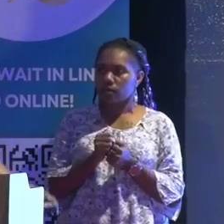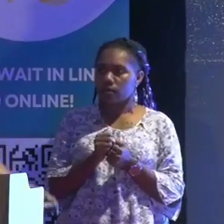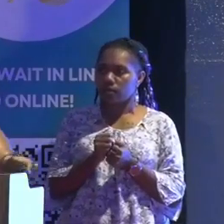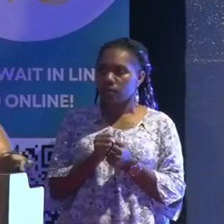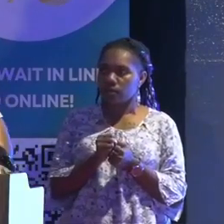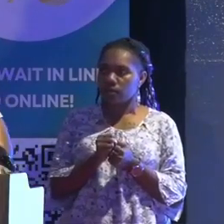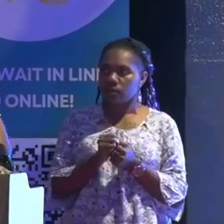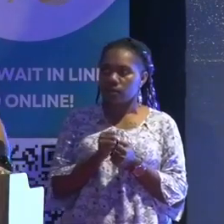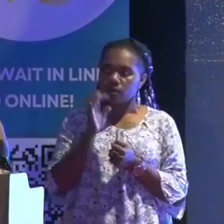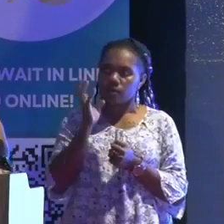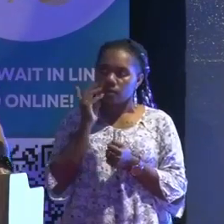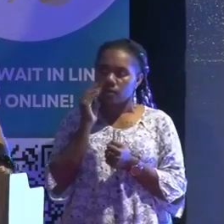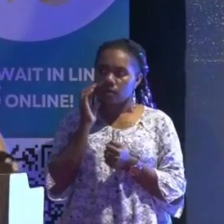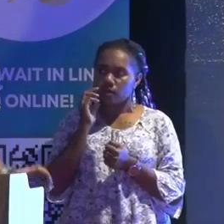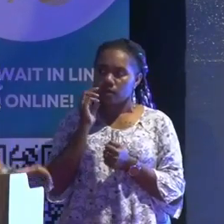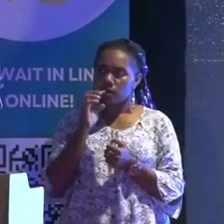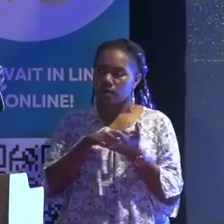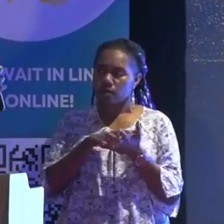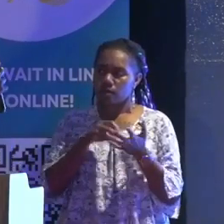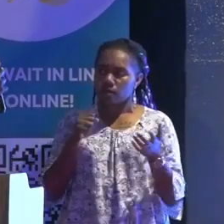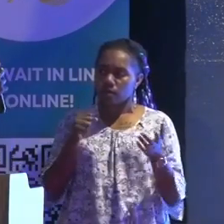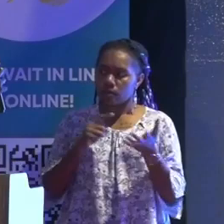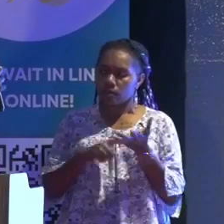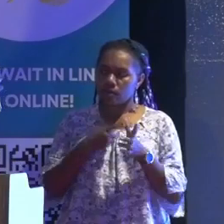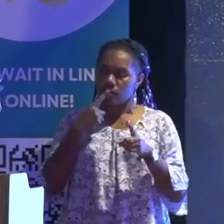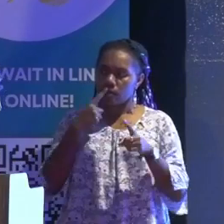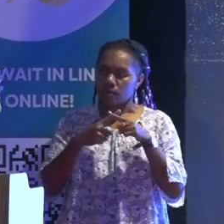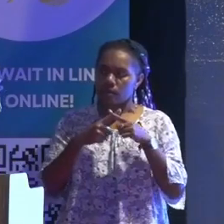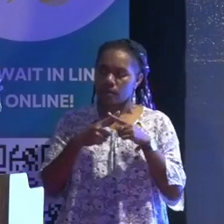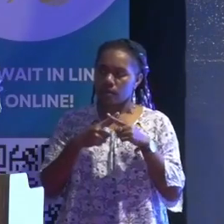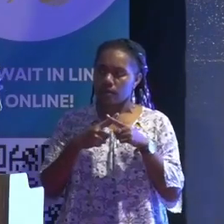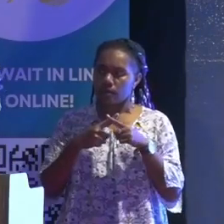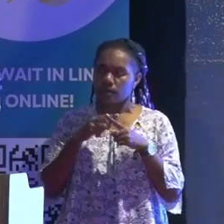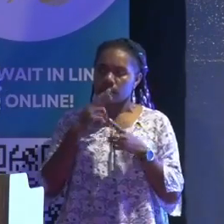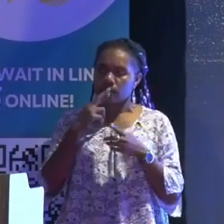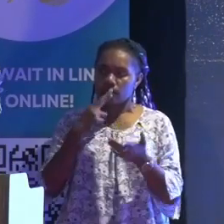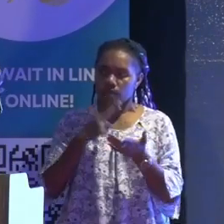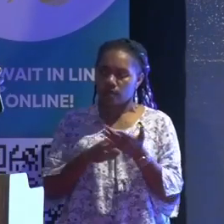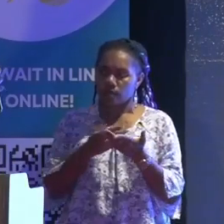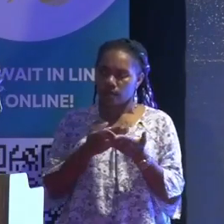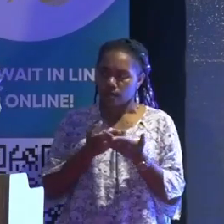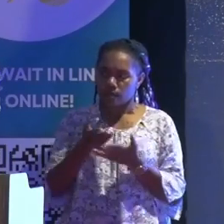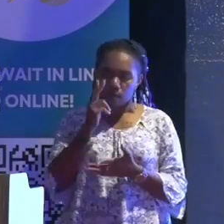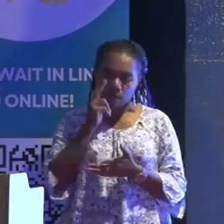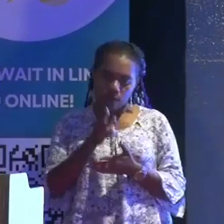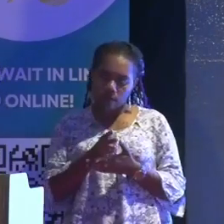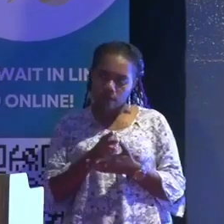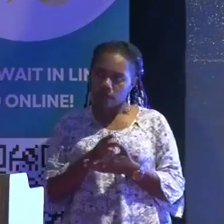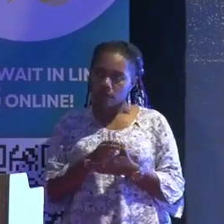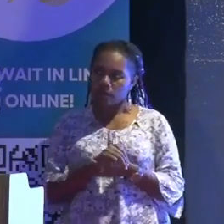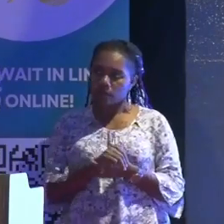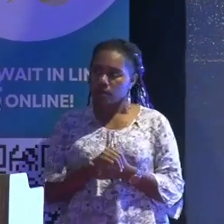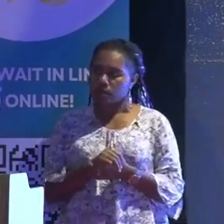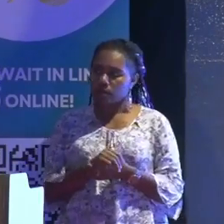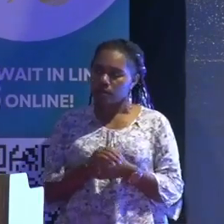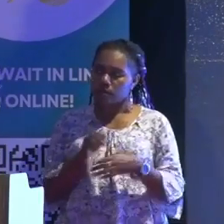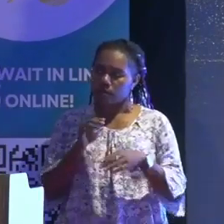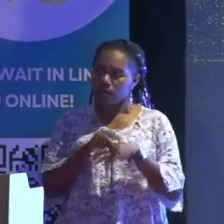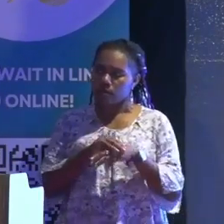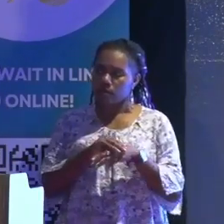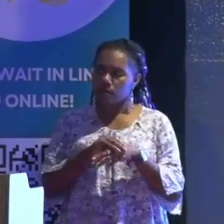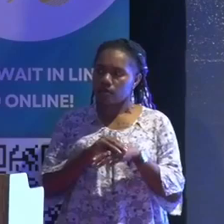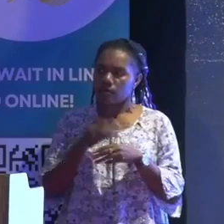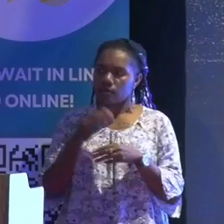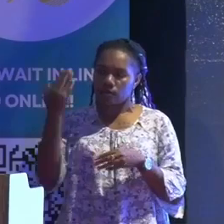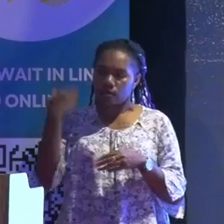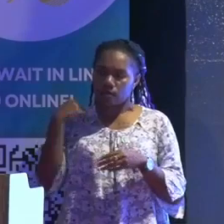When you take out the tax, it has to be remitted every month before or by the 7th day of the following